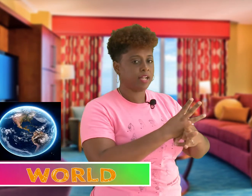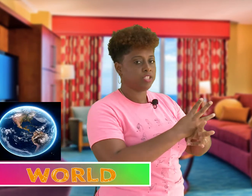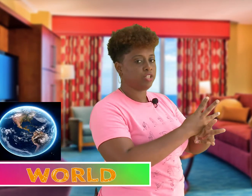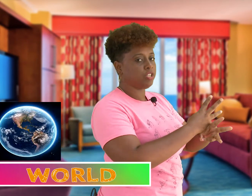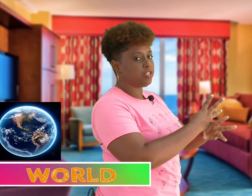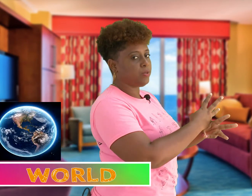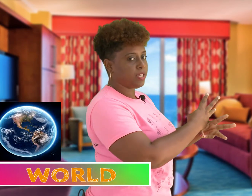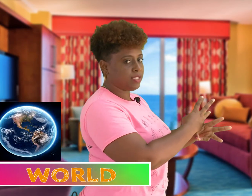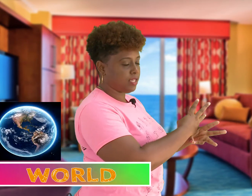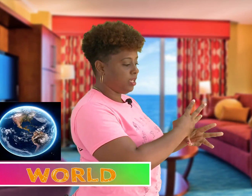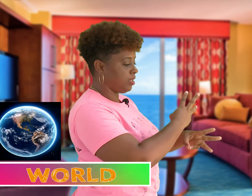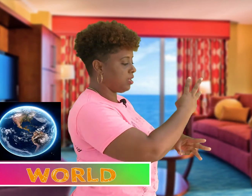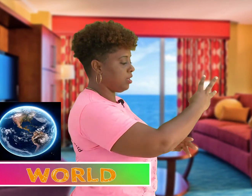I'll turn so you can see.